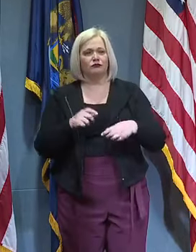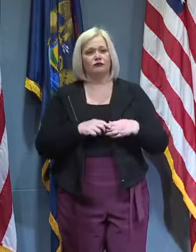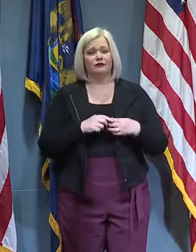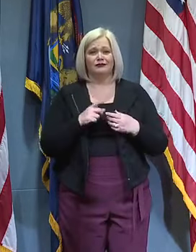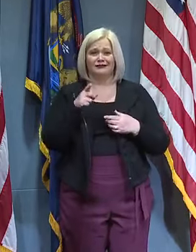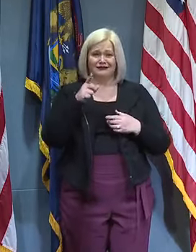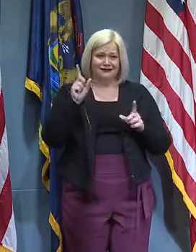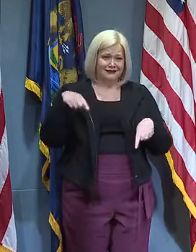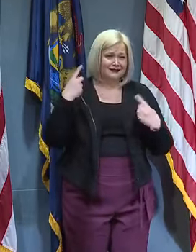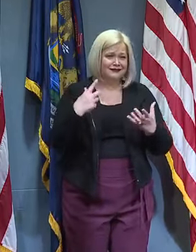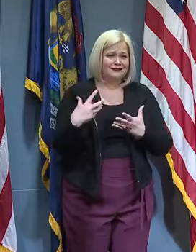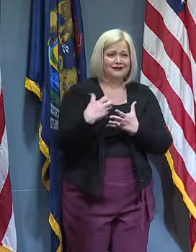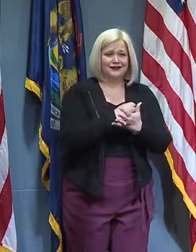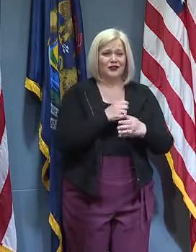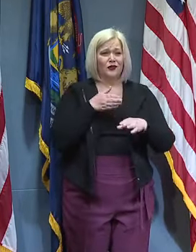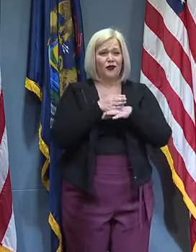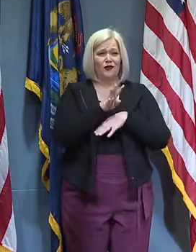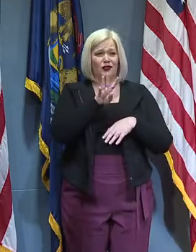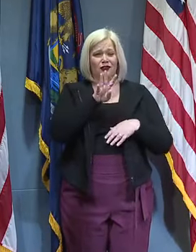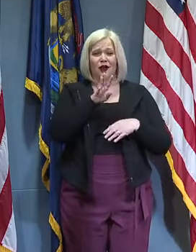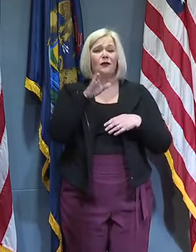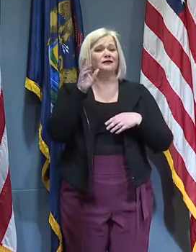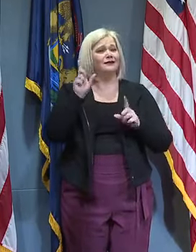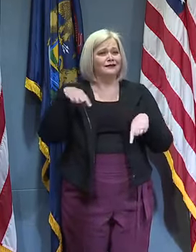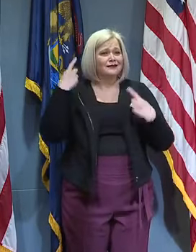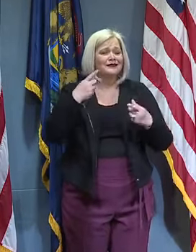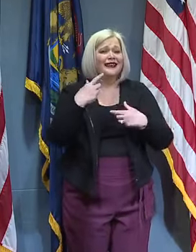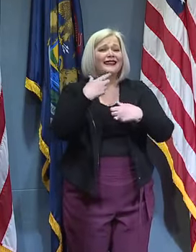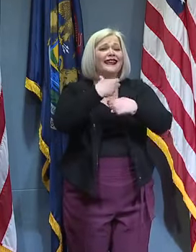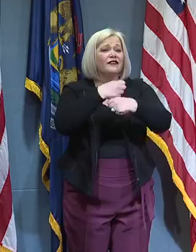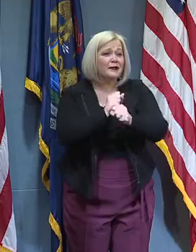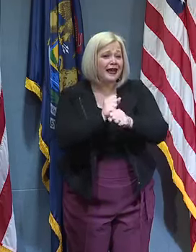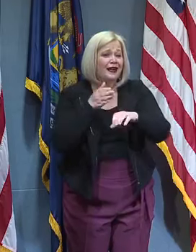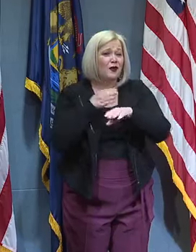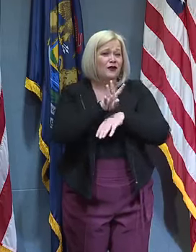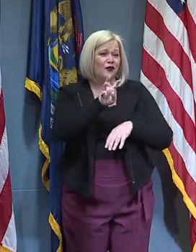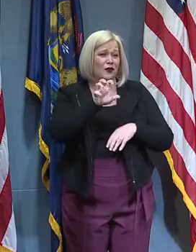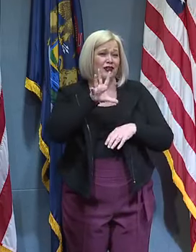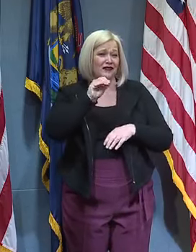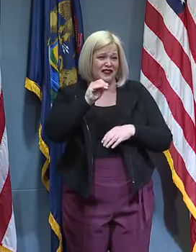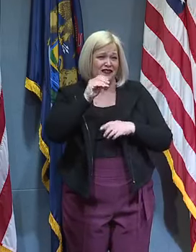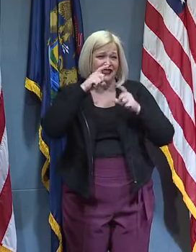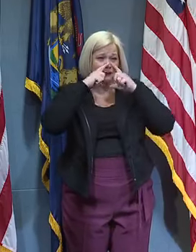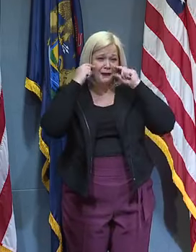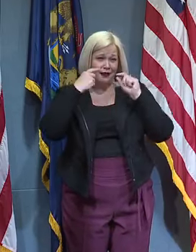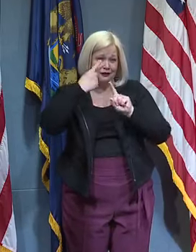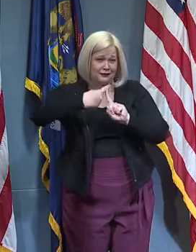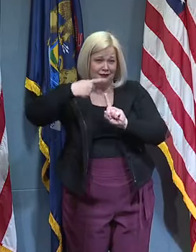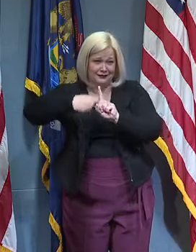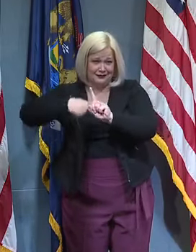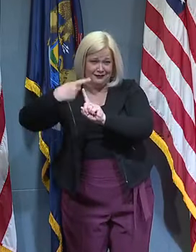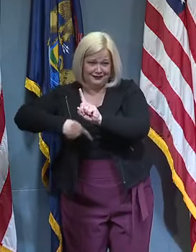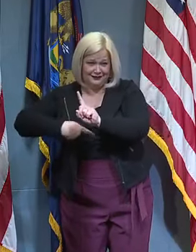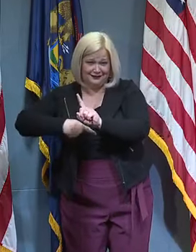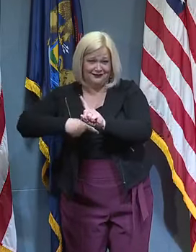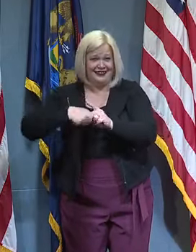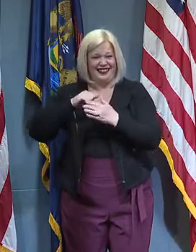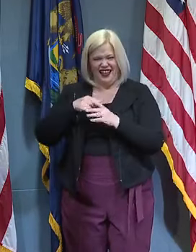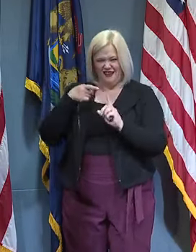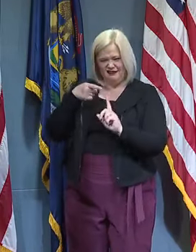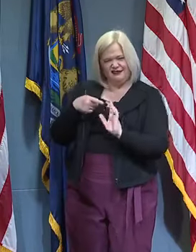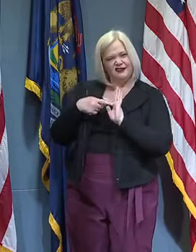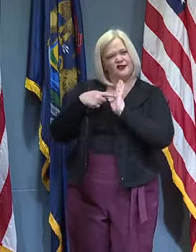over 450 in a month. Lauren and Amy are a great example of the innovation and the hard